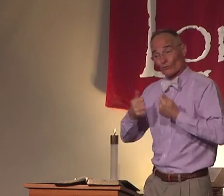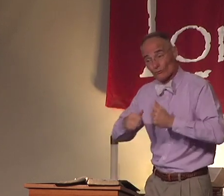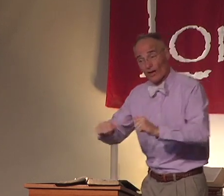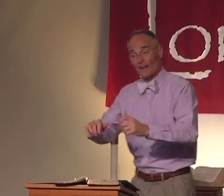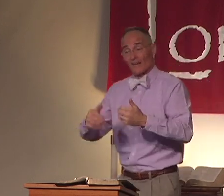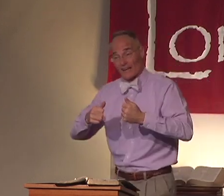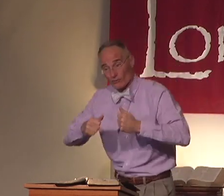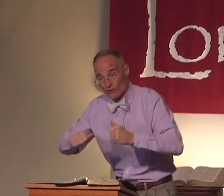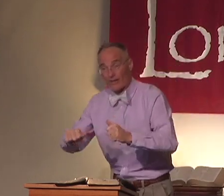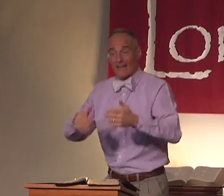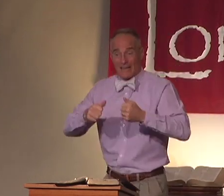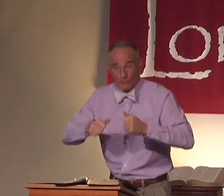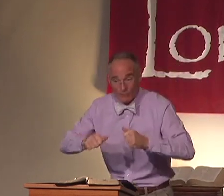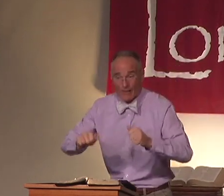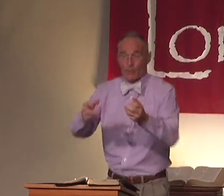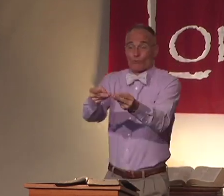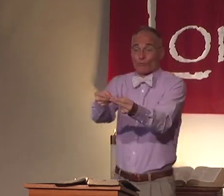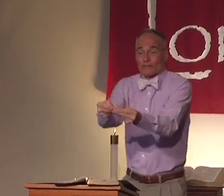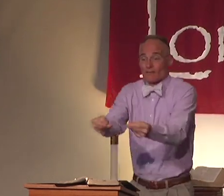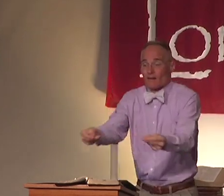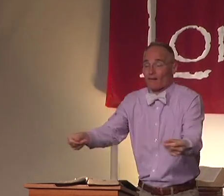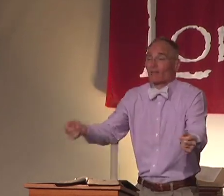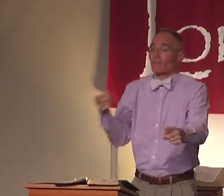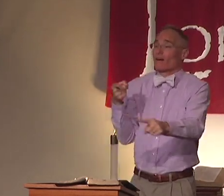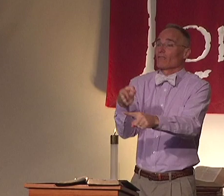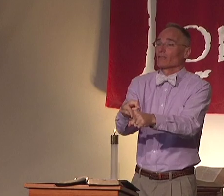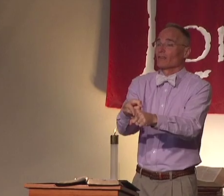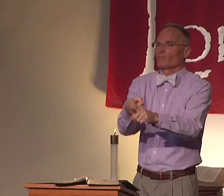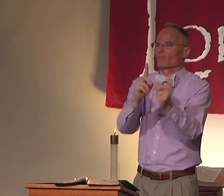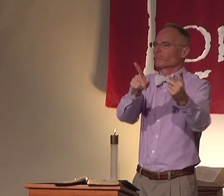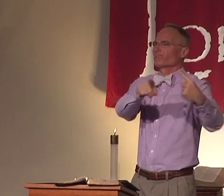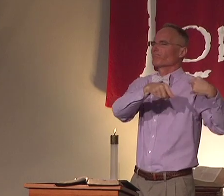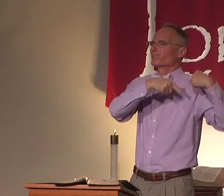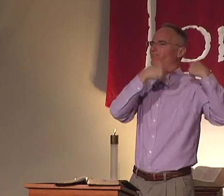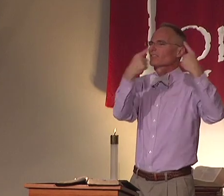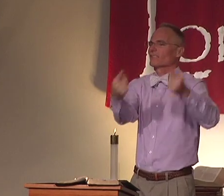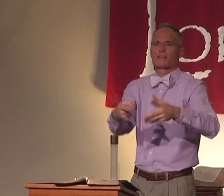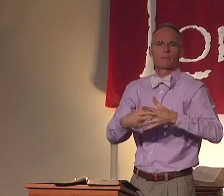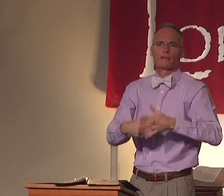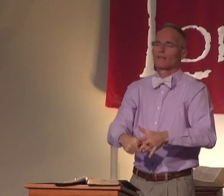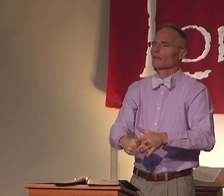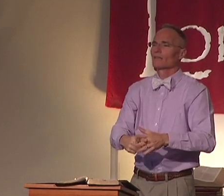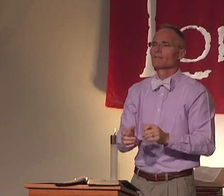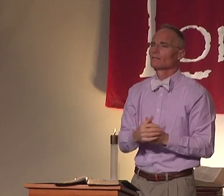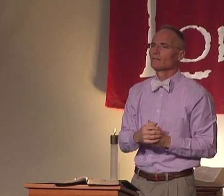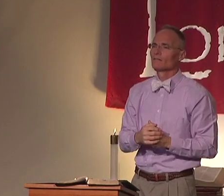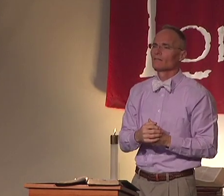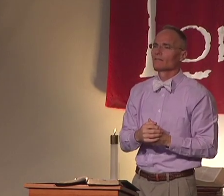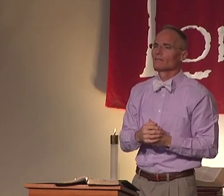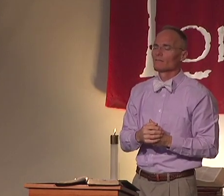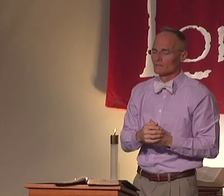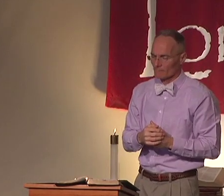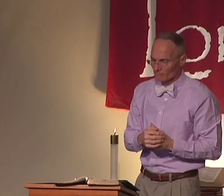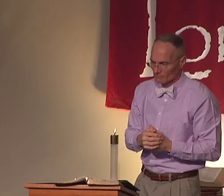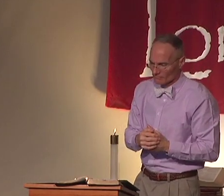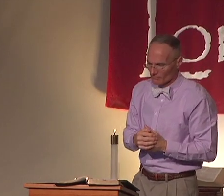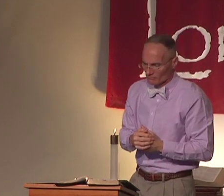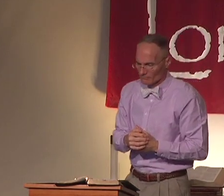You know, the world really tries and tries and tries to resolve conflicts. They've done this forever, since the beginning of time.